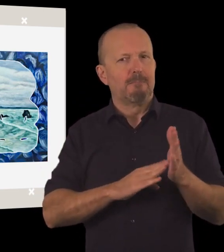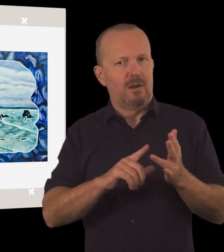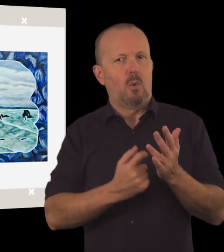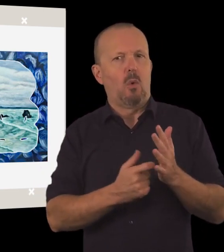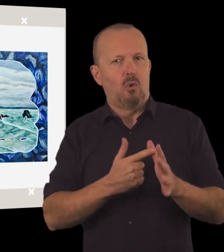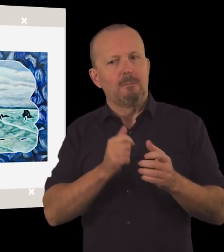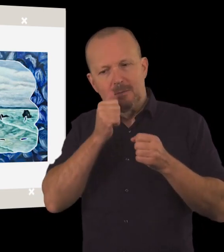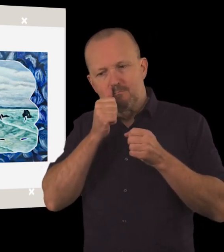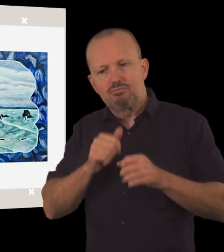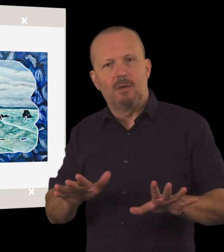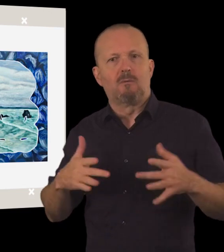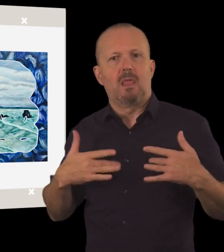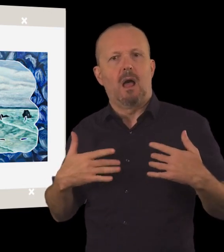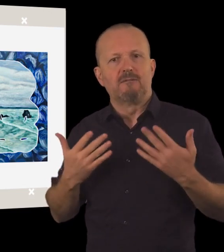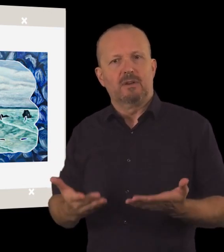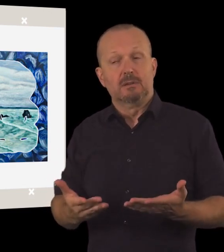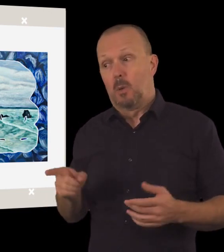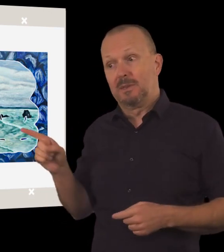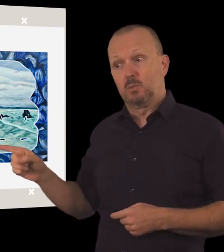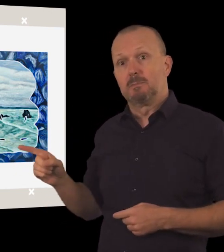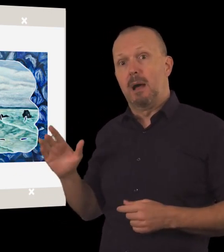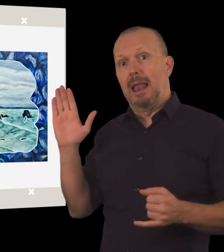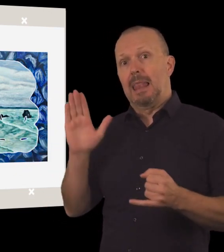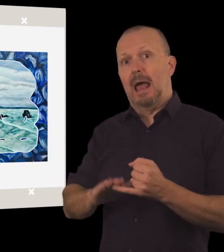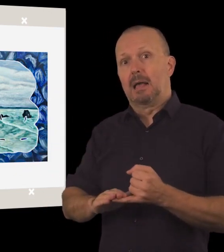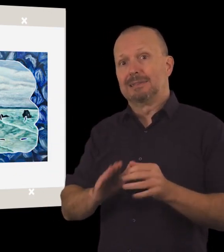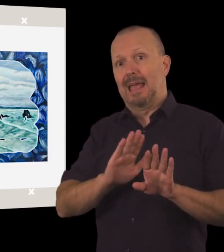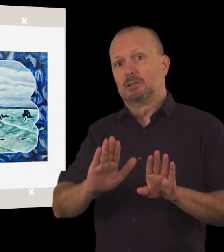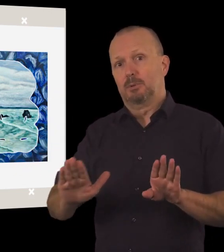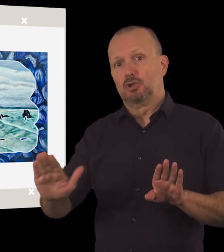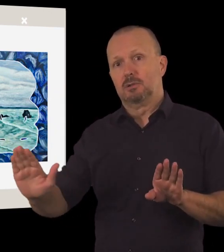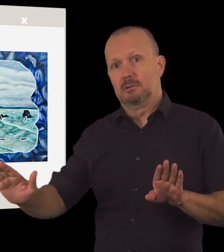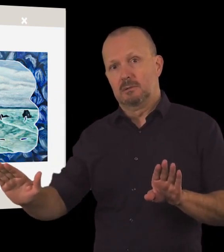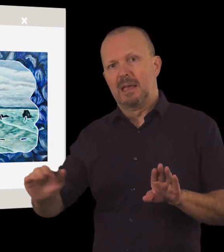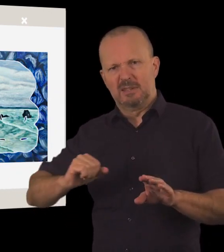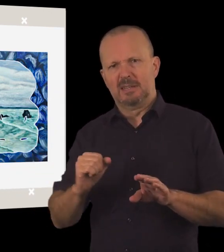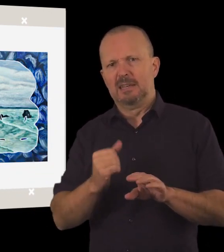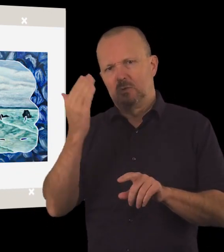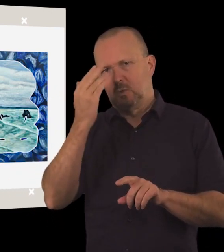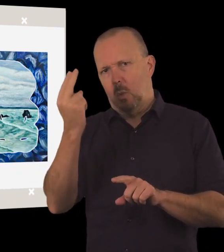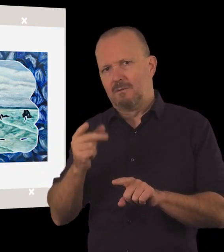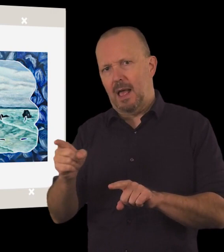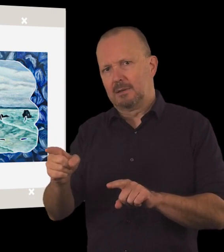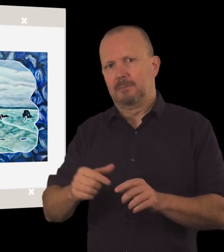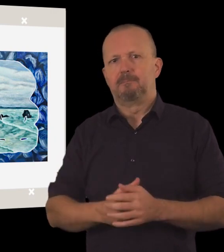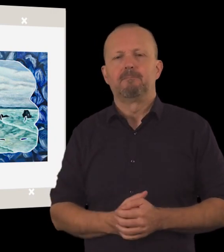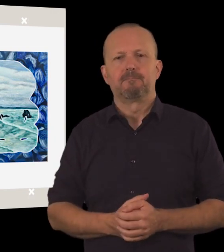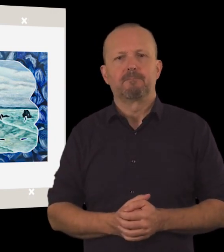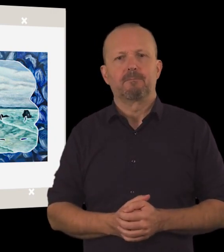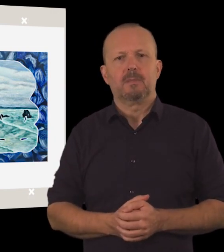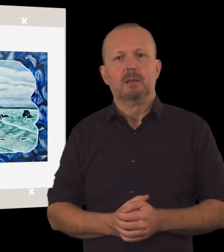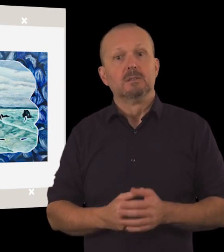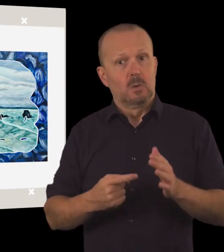Ora, that I exhibited at the end of year exhibition during SITE at the Dunedin School of Art. So